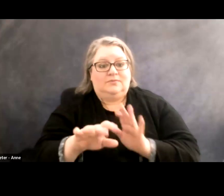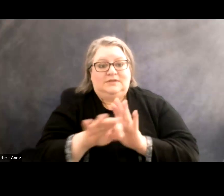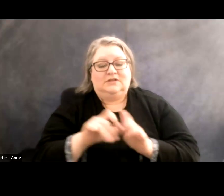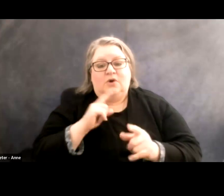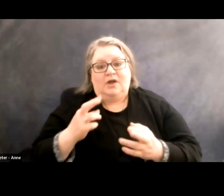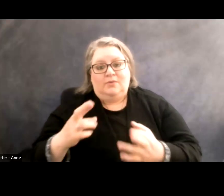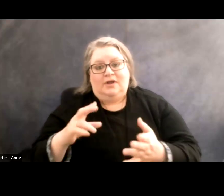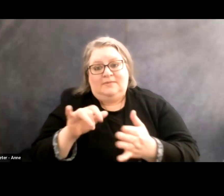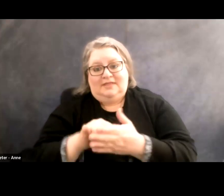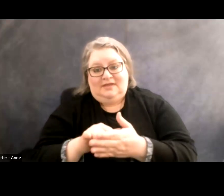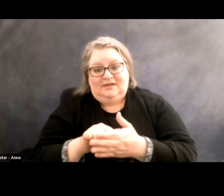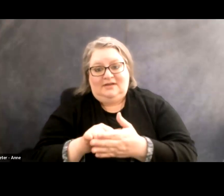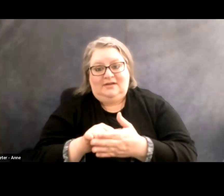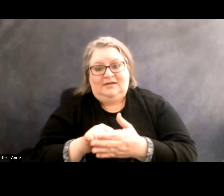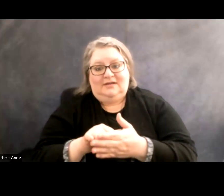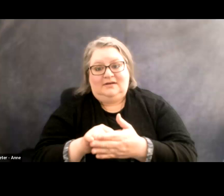recommend that